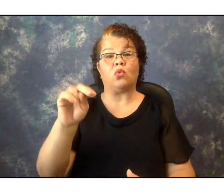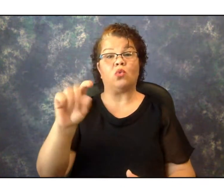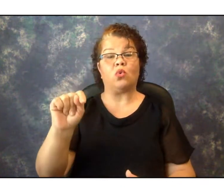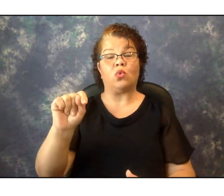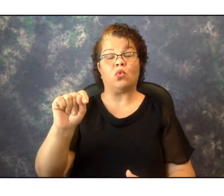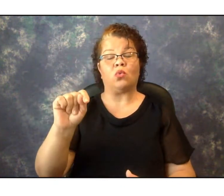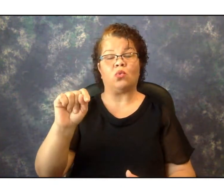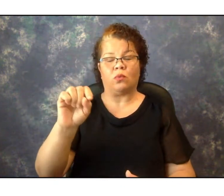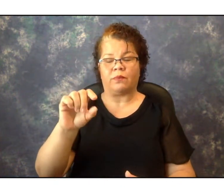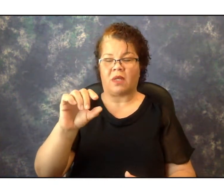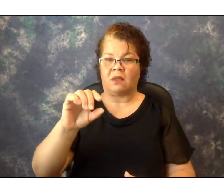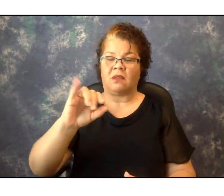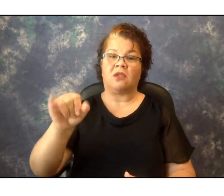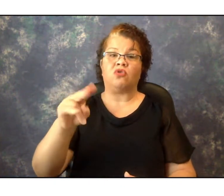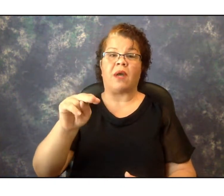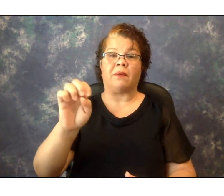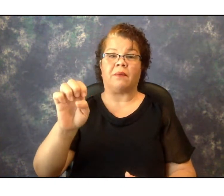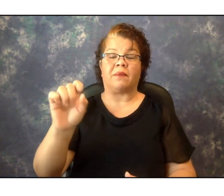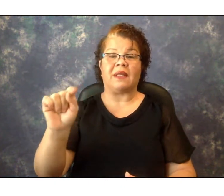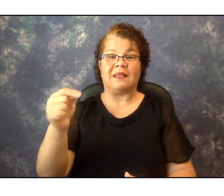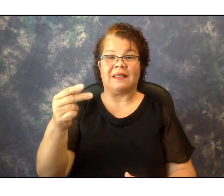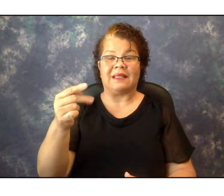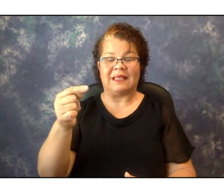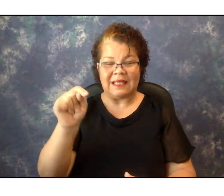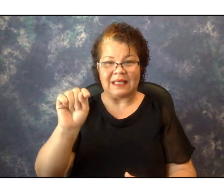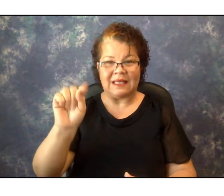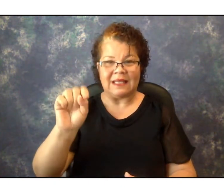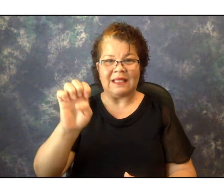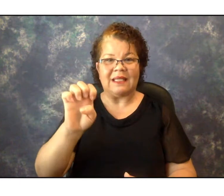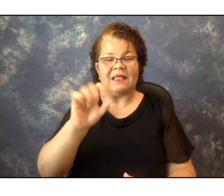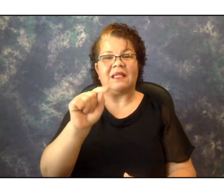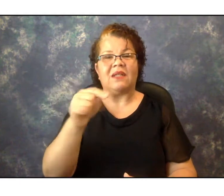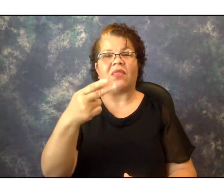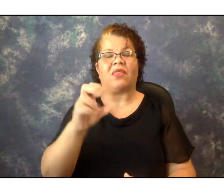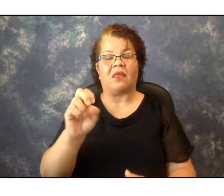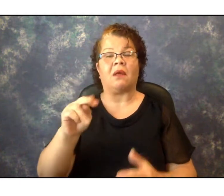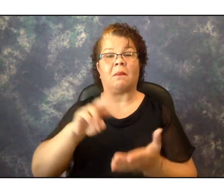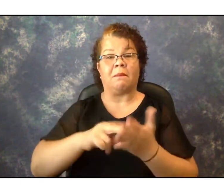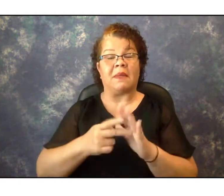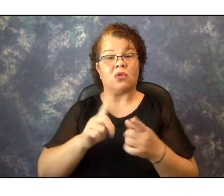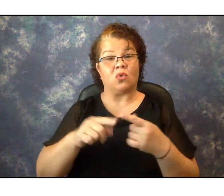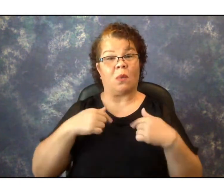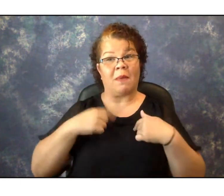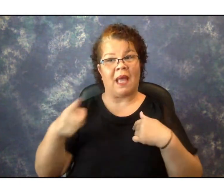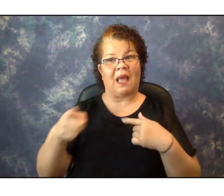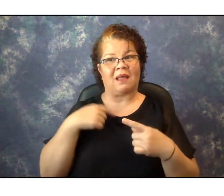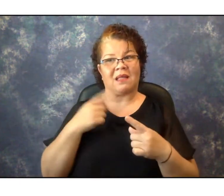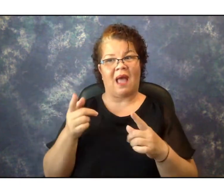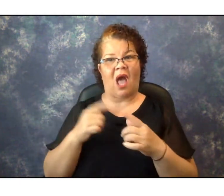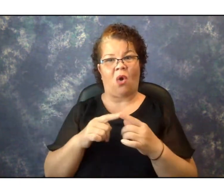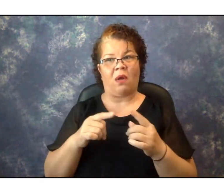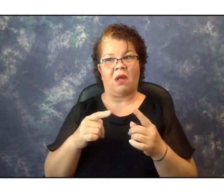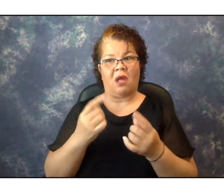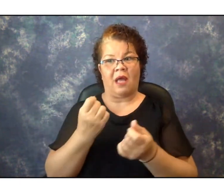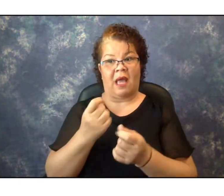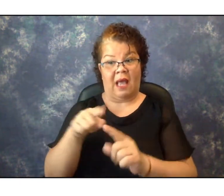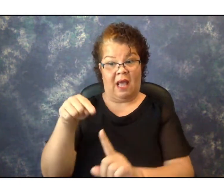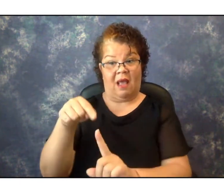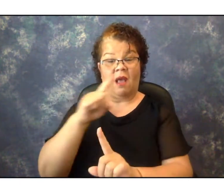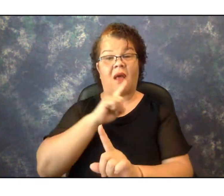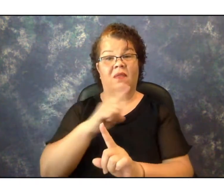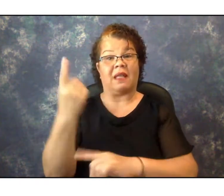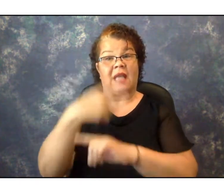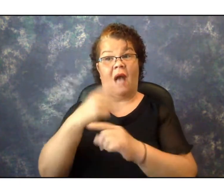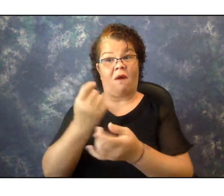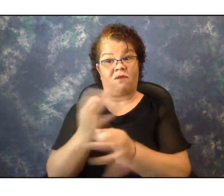only, can we reflect on freedom, but we can reflect on its delay and the fact that Juneteenth is because